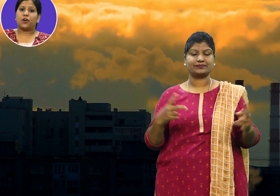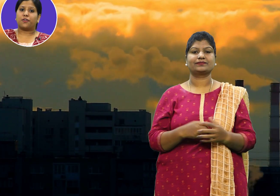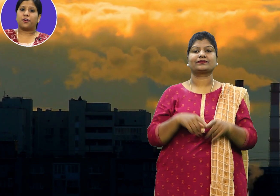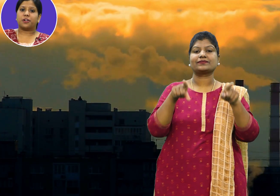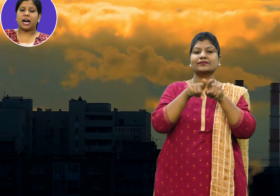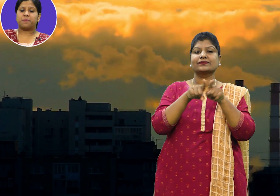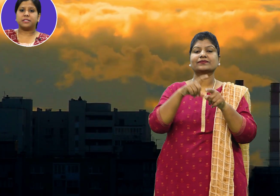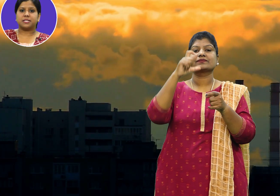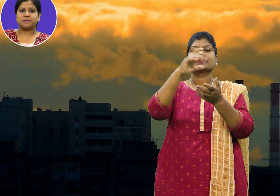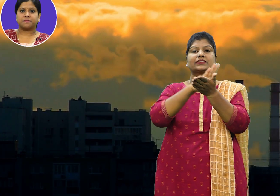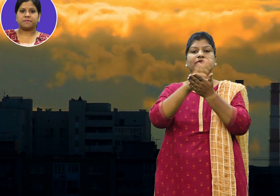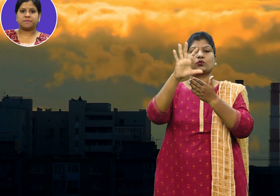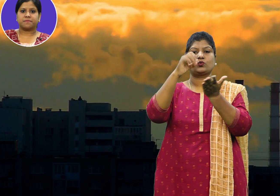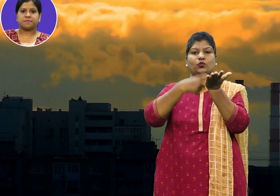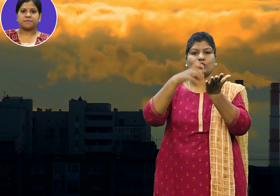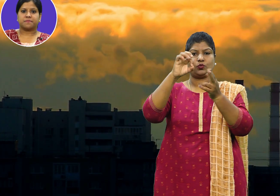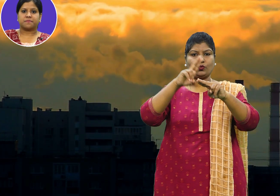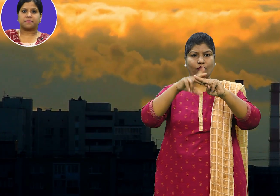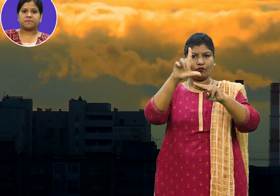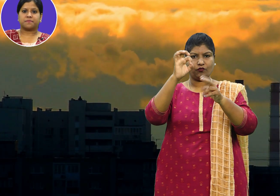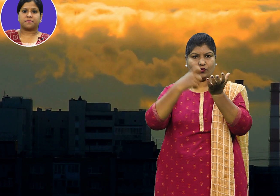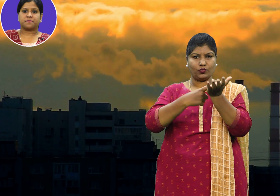like chlorofluorocarbons